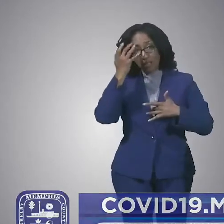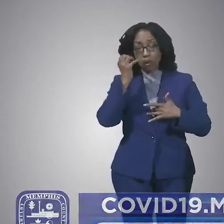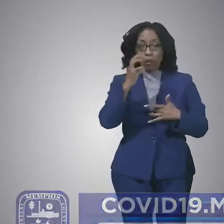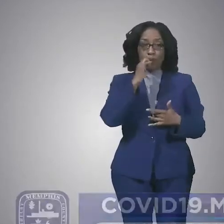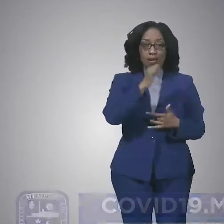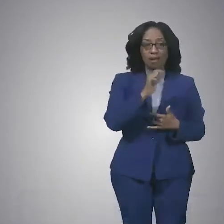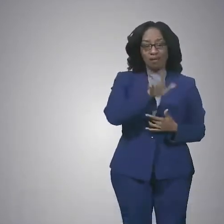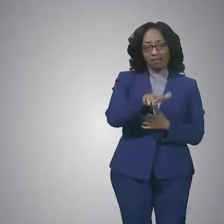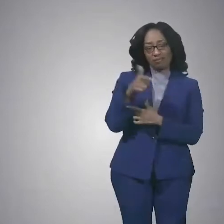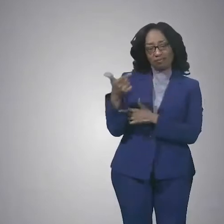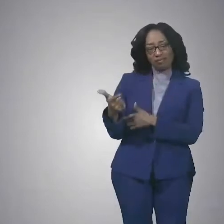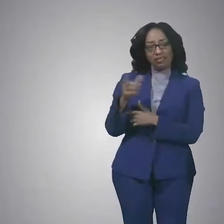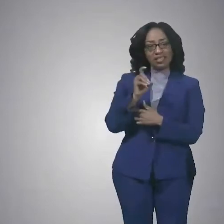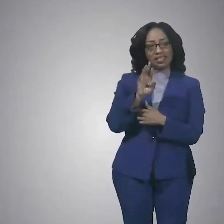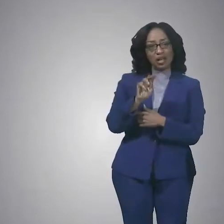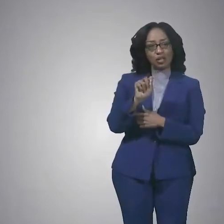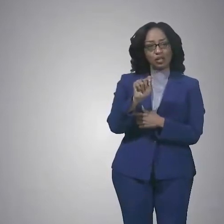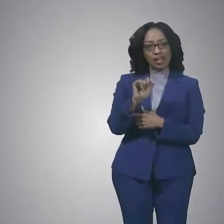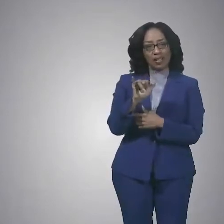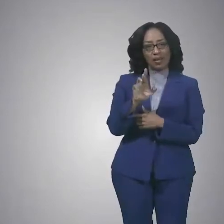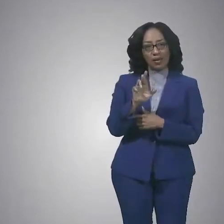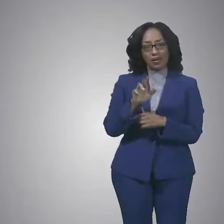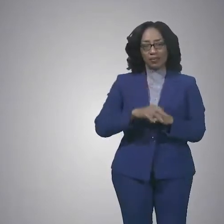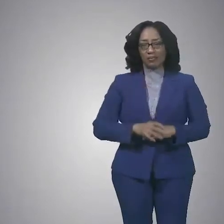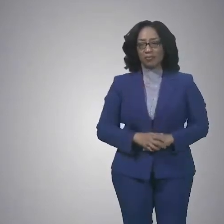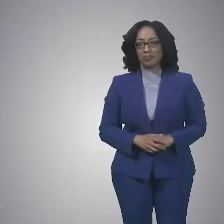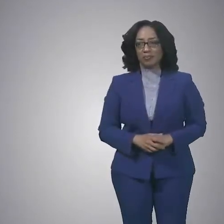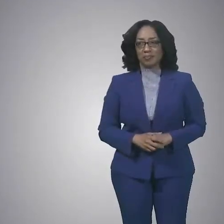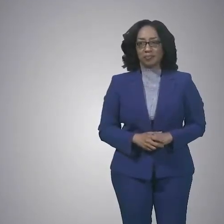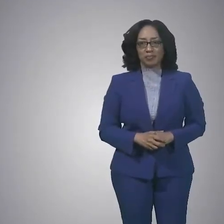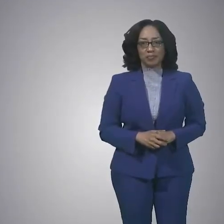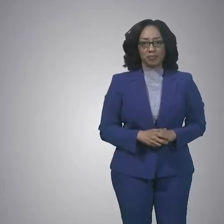that, I'll turn it over to Dr. Taylor for her comments.